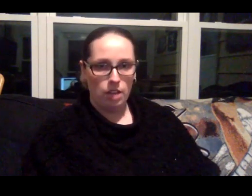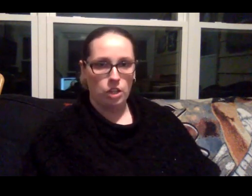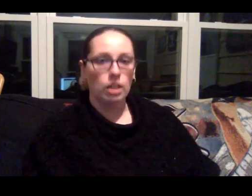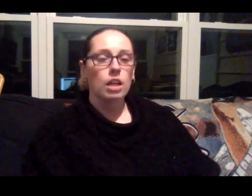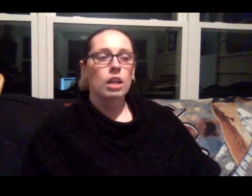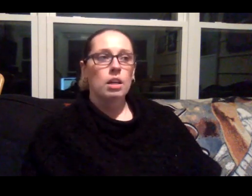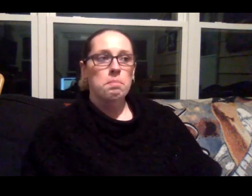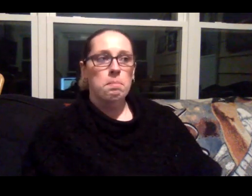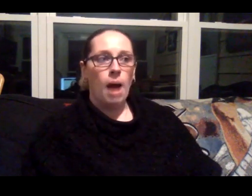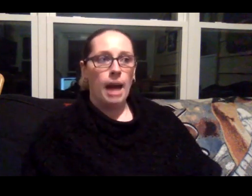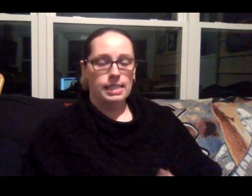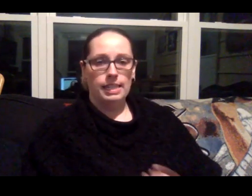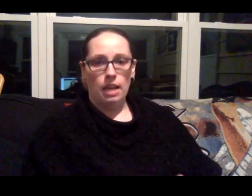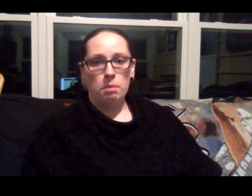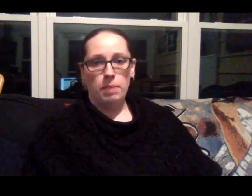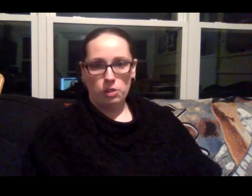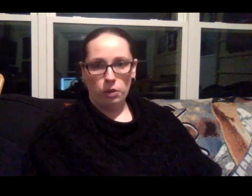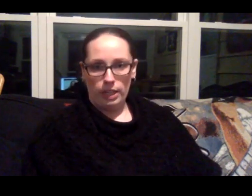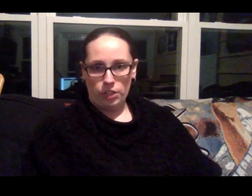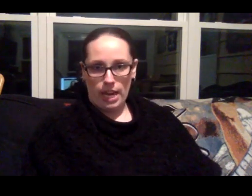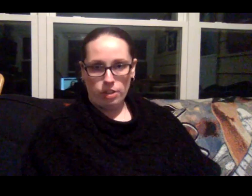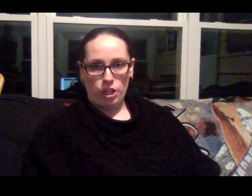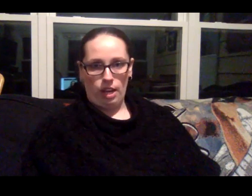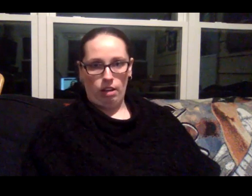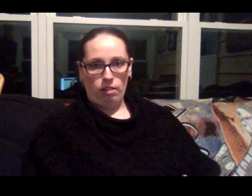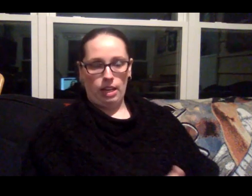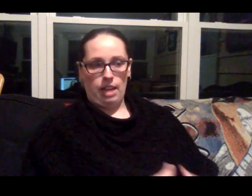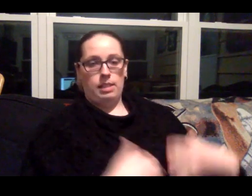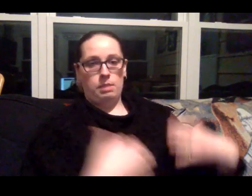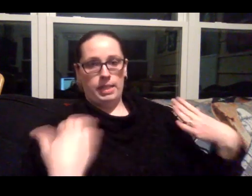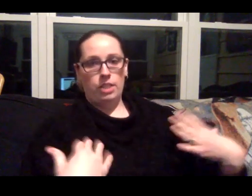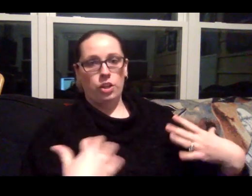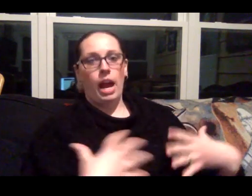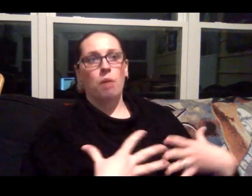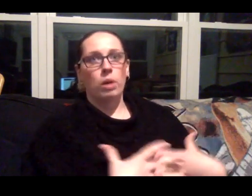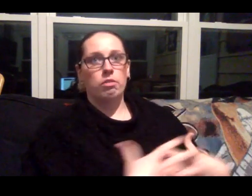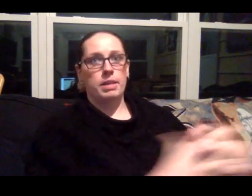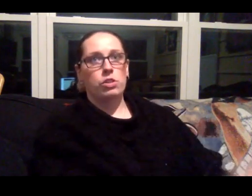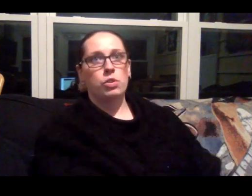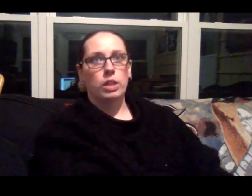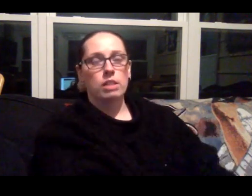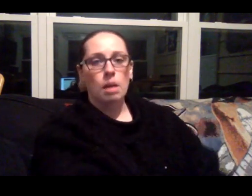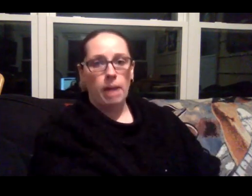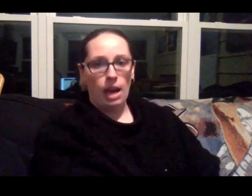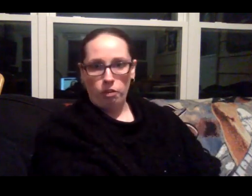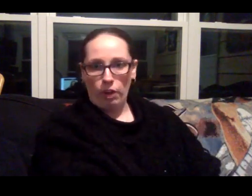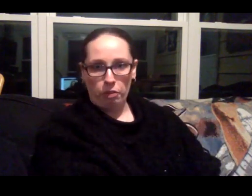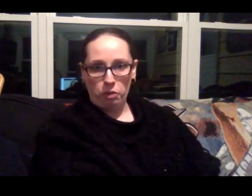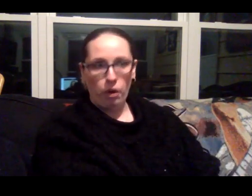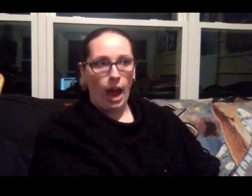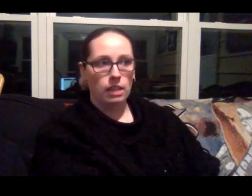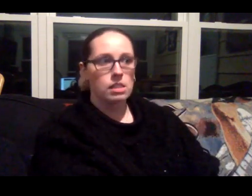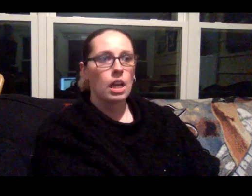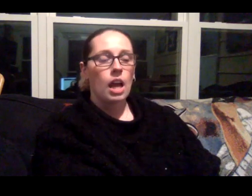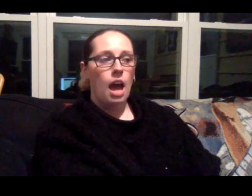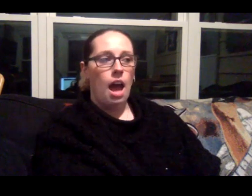education, my stance on compensatory education. Again, this is my teacher hat. One of my students somehow fell through